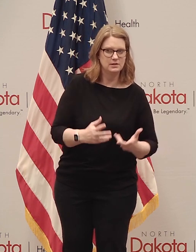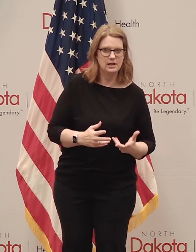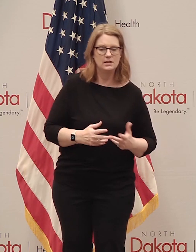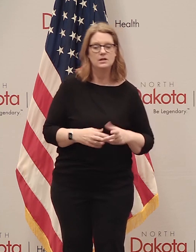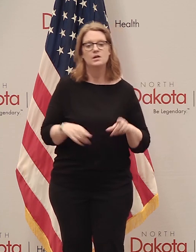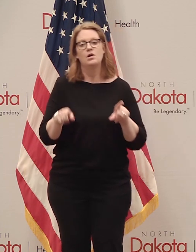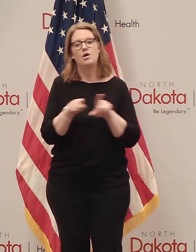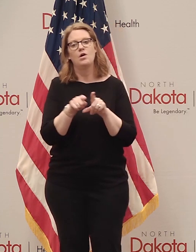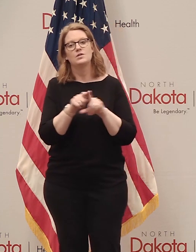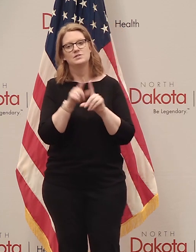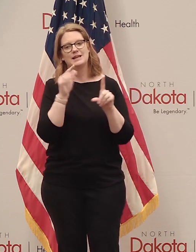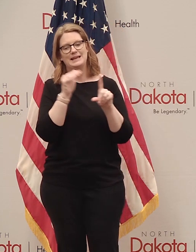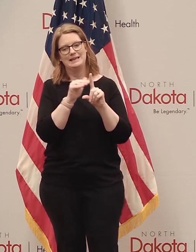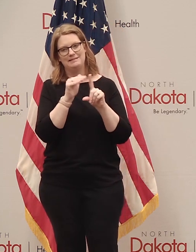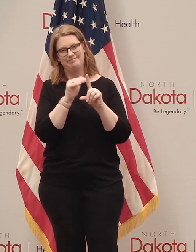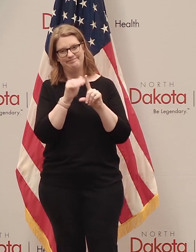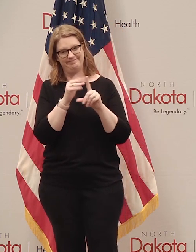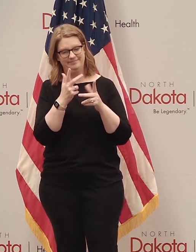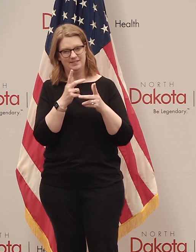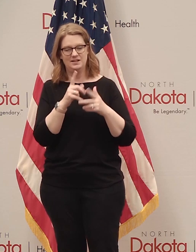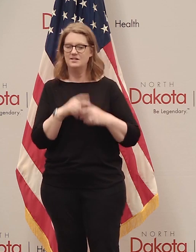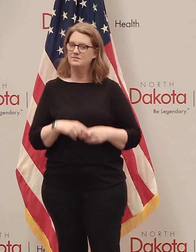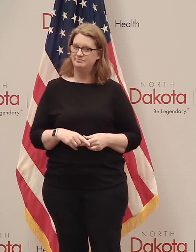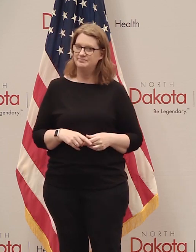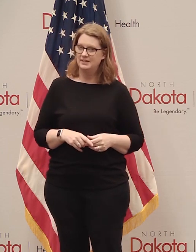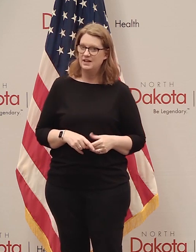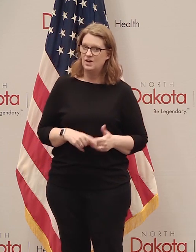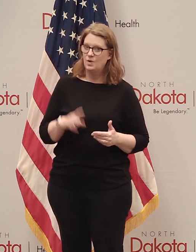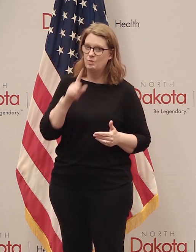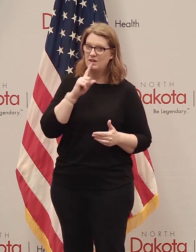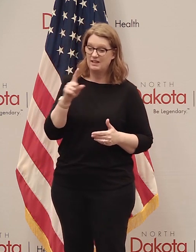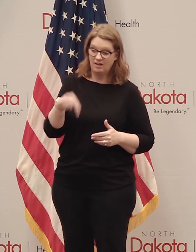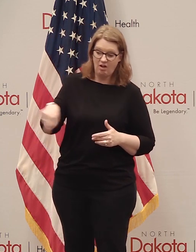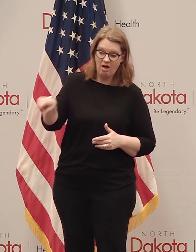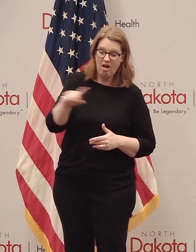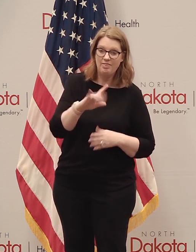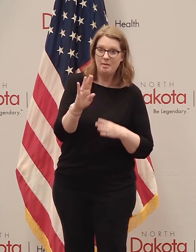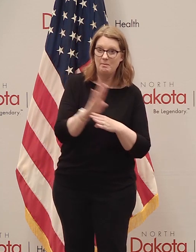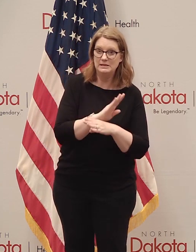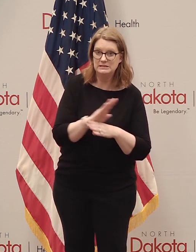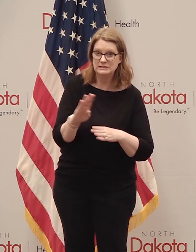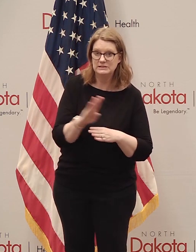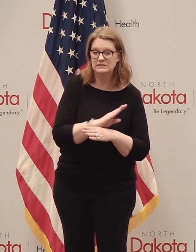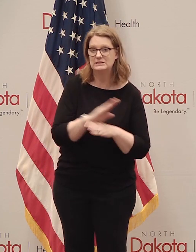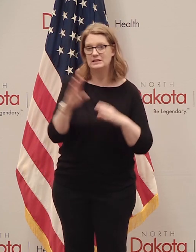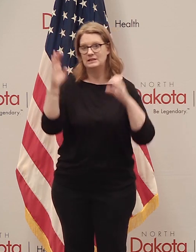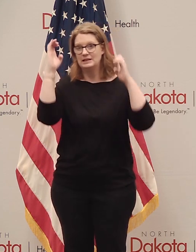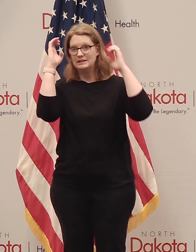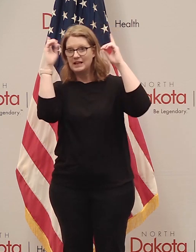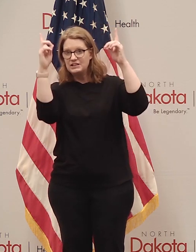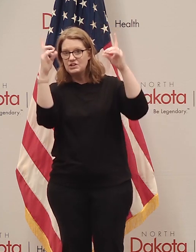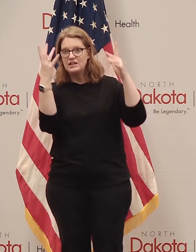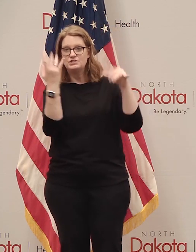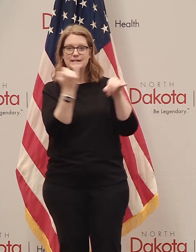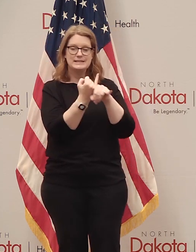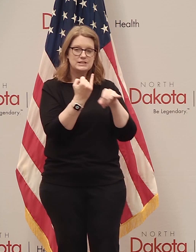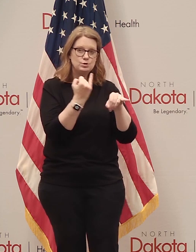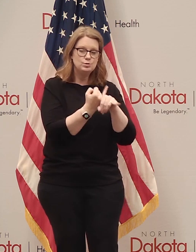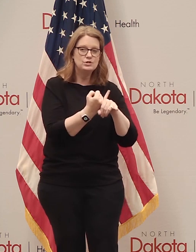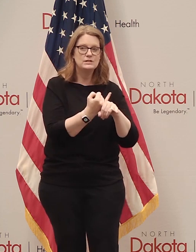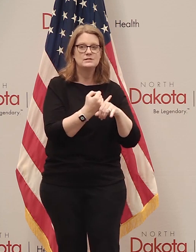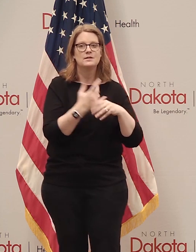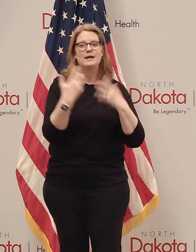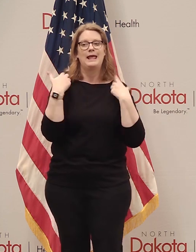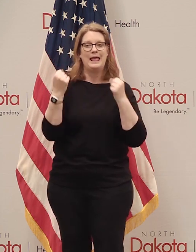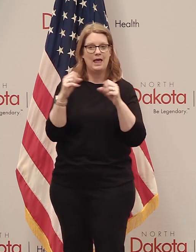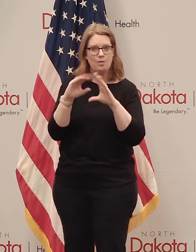to also again lead with a great thanks to all of the businesses and the educational institutions and the